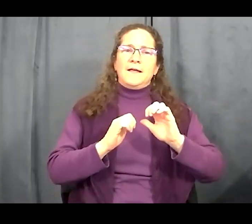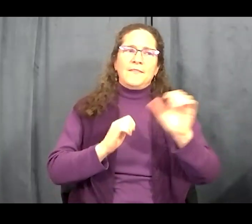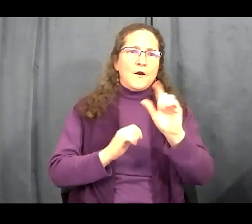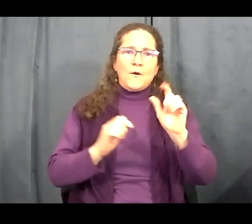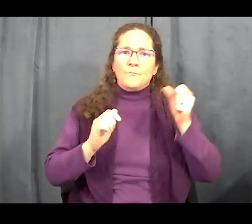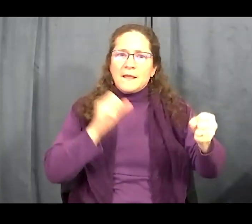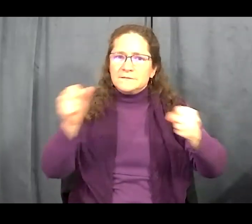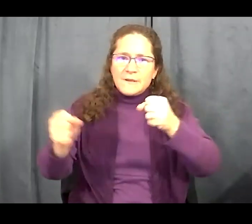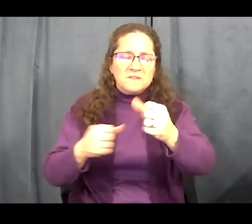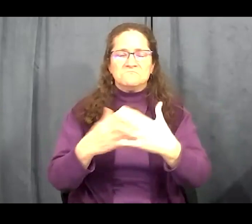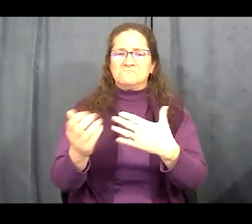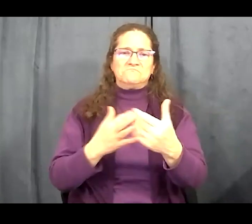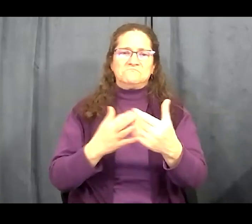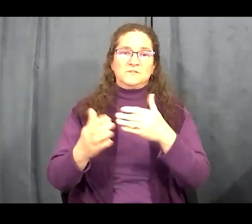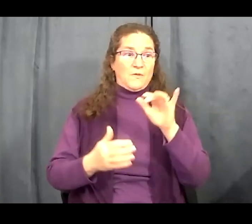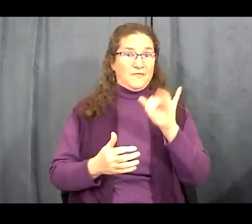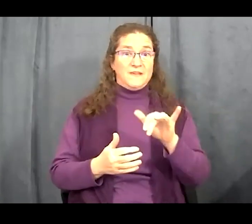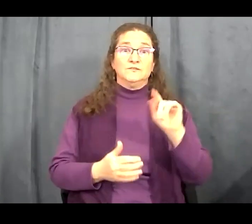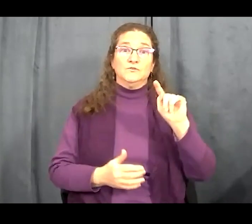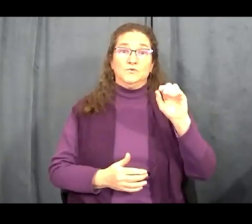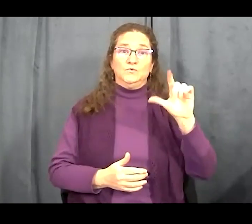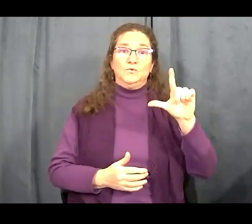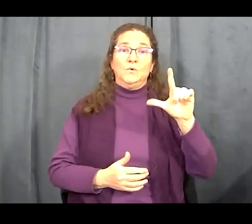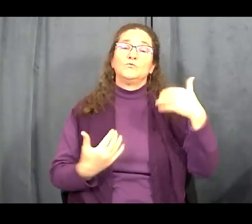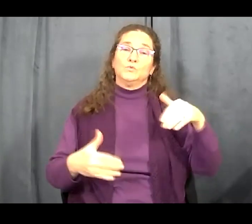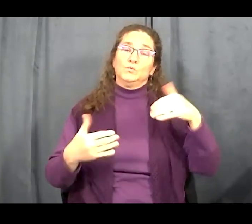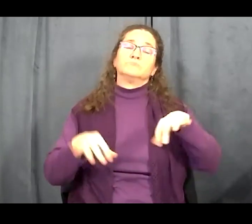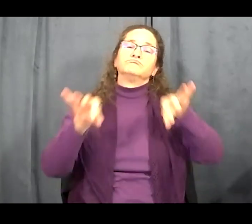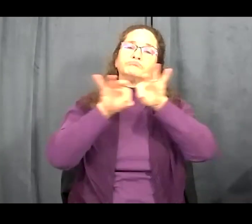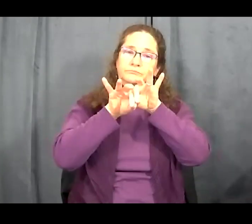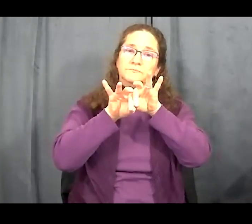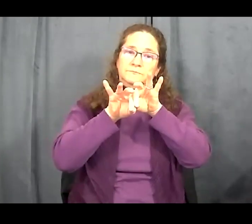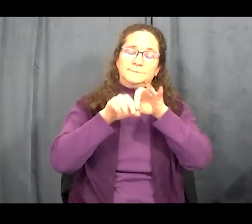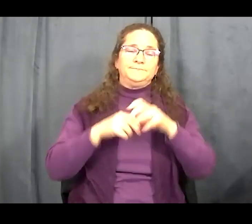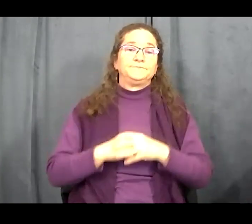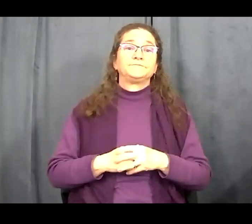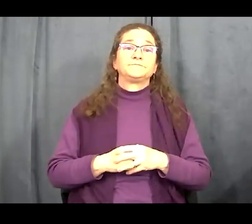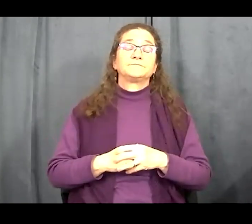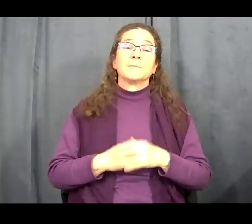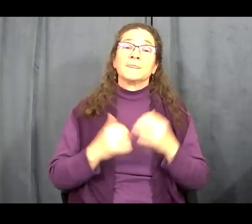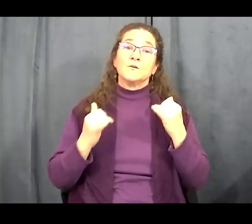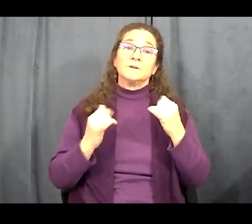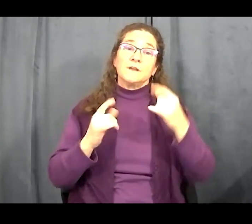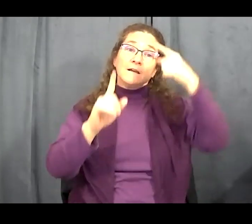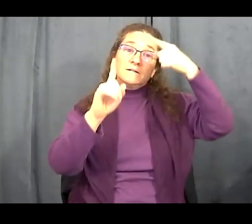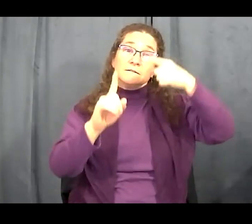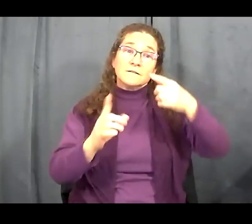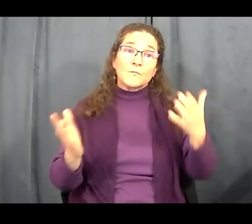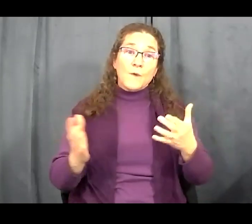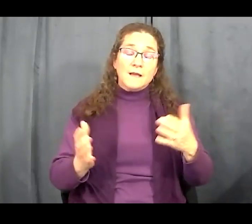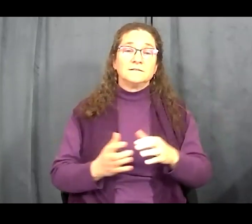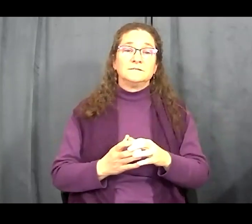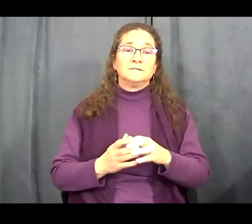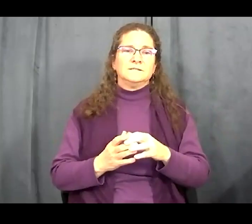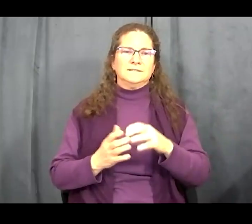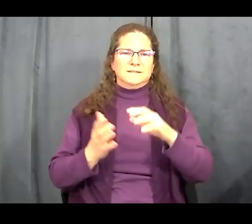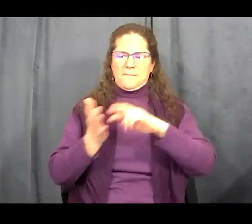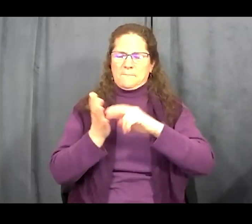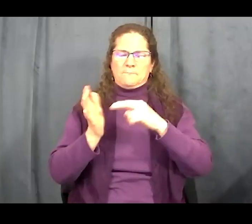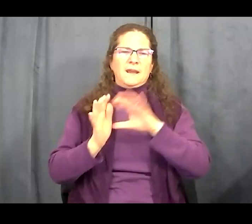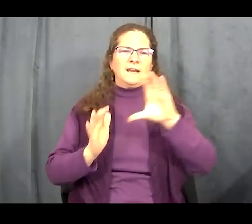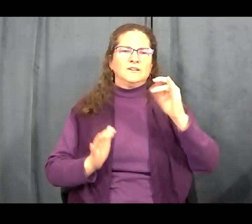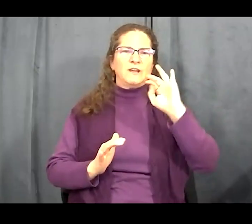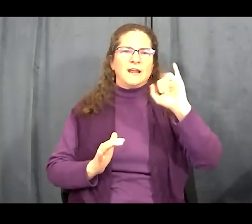that I thought we should talk about today. So today our objectives will be defining the chaining strategy and the use of it